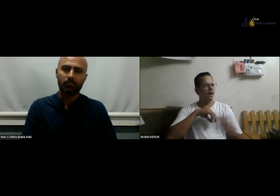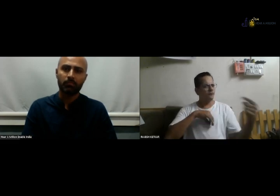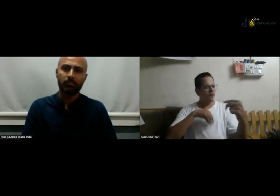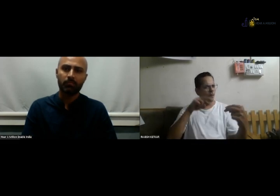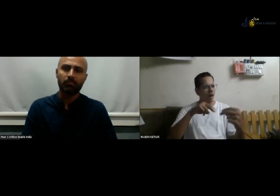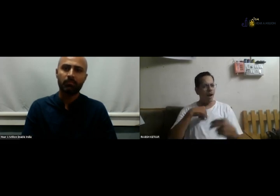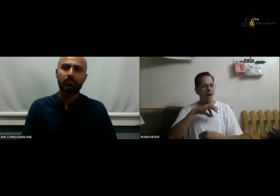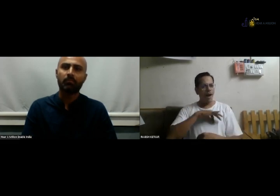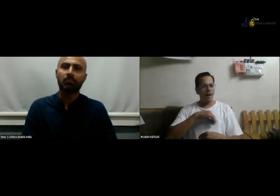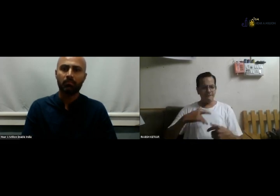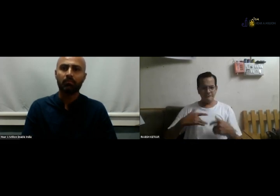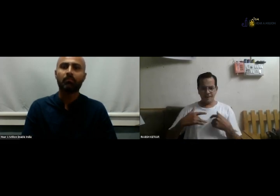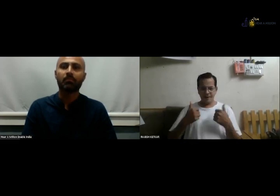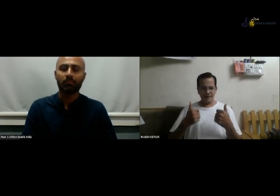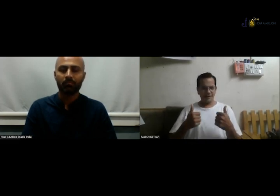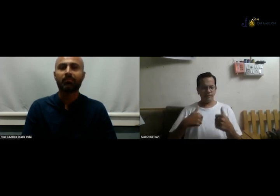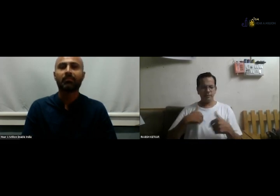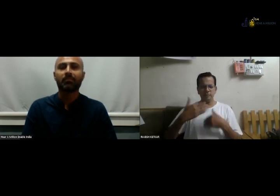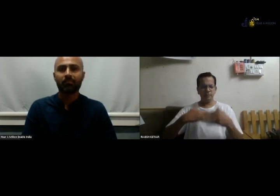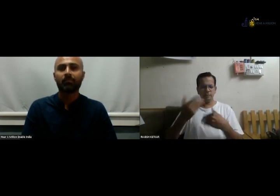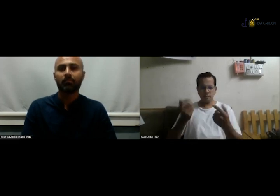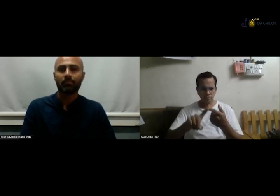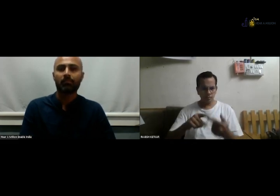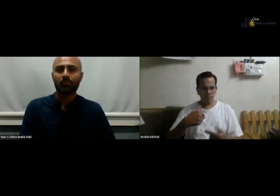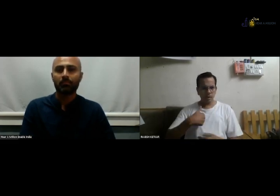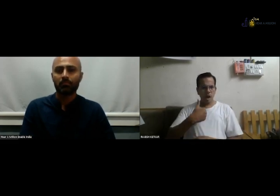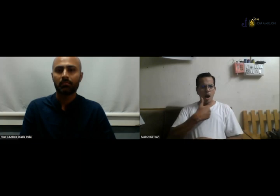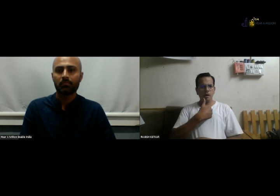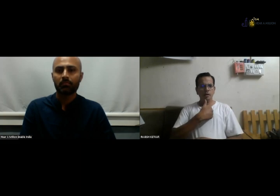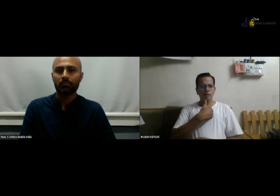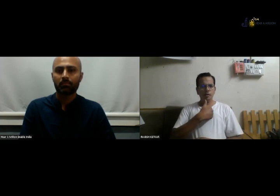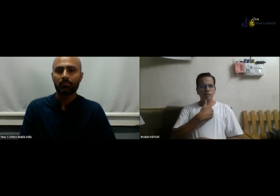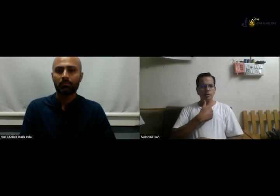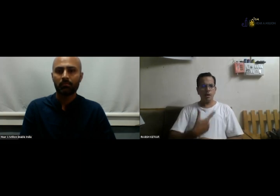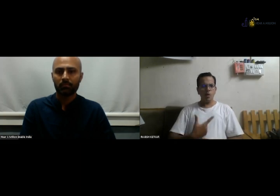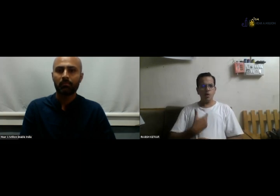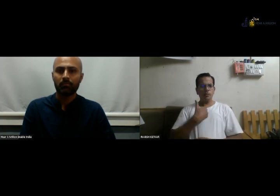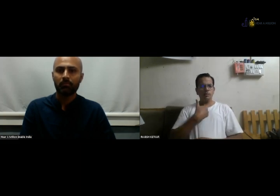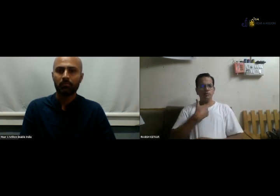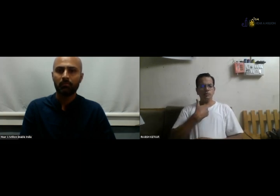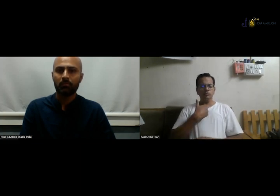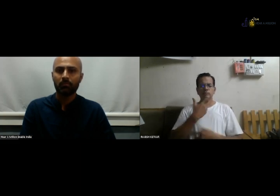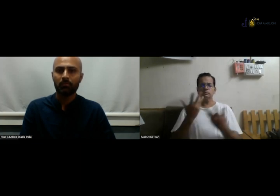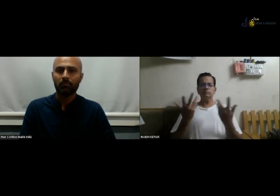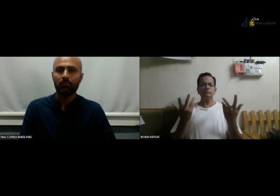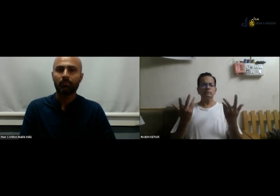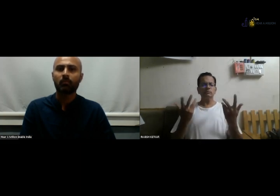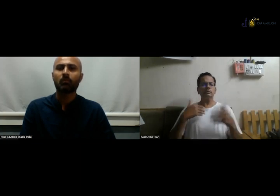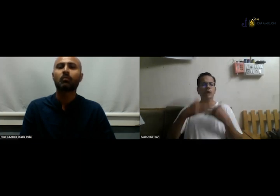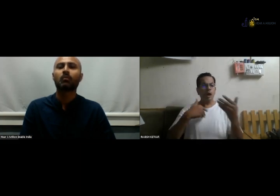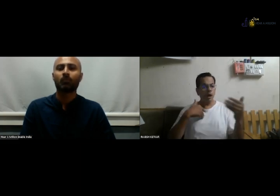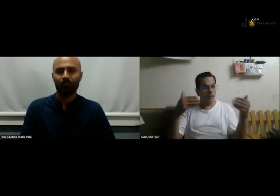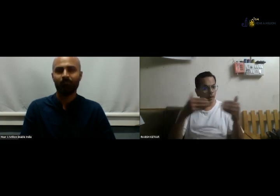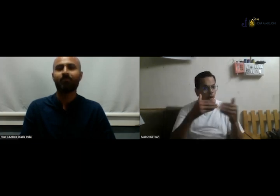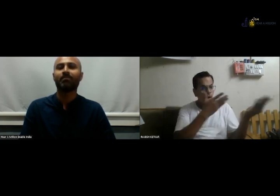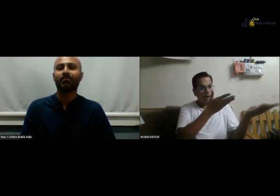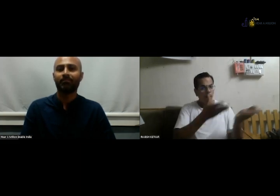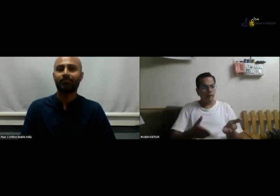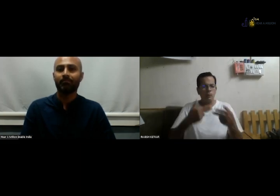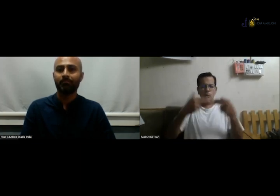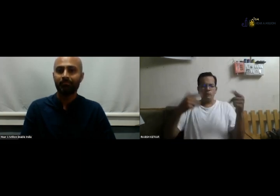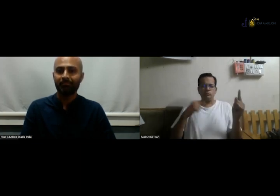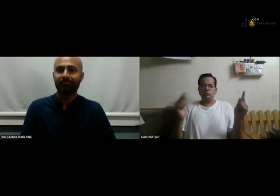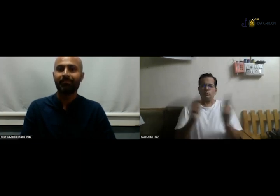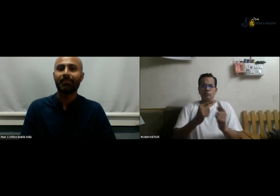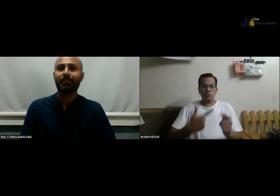we have an argument. So we also get to know her perspective as well. So at that time, and